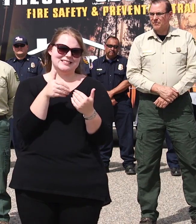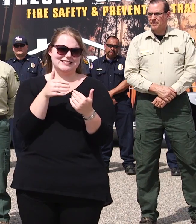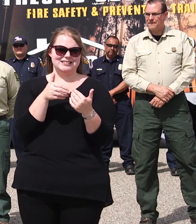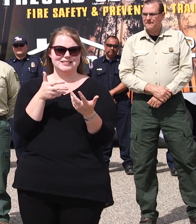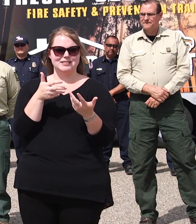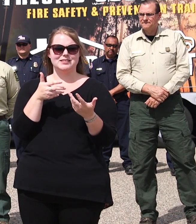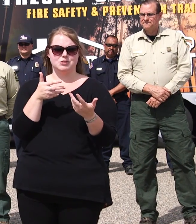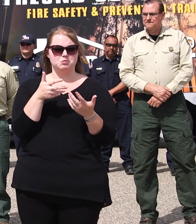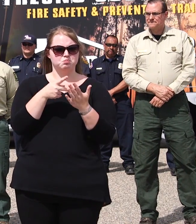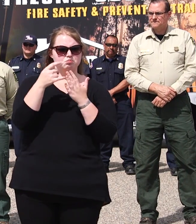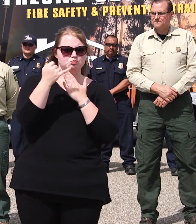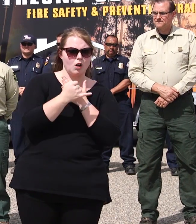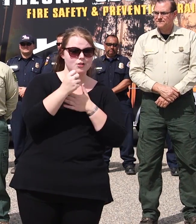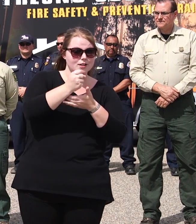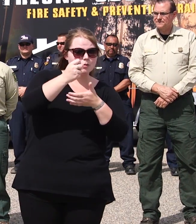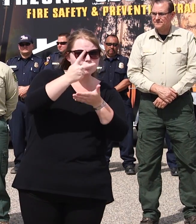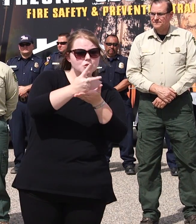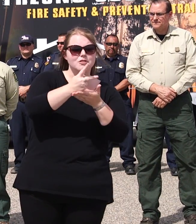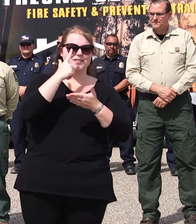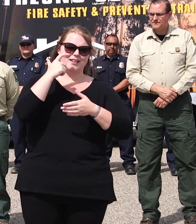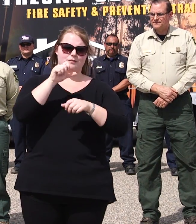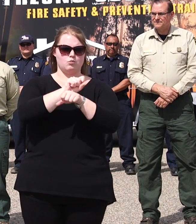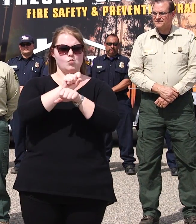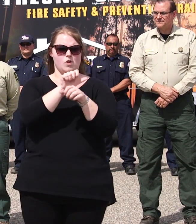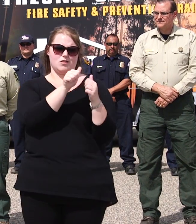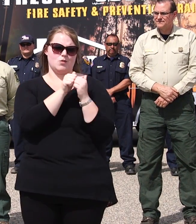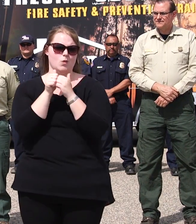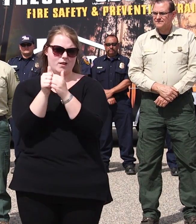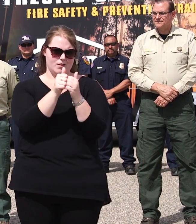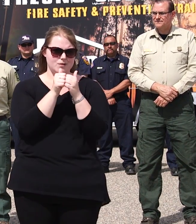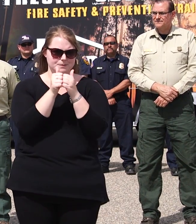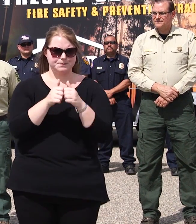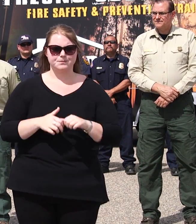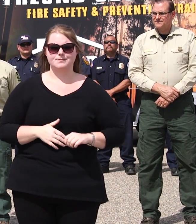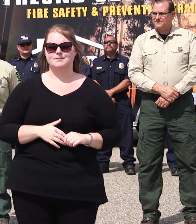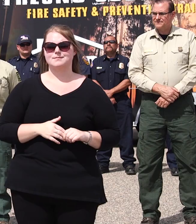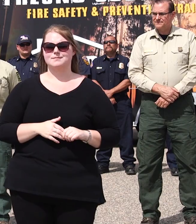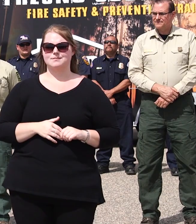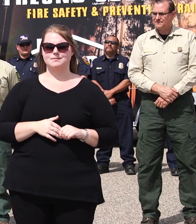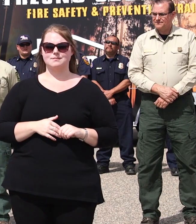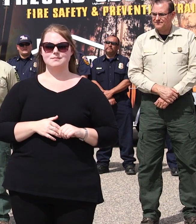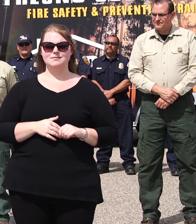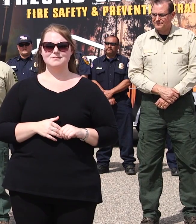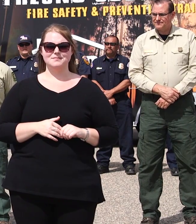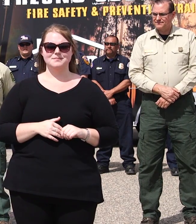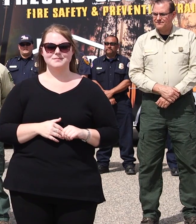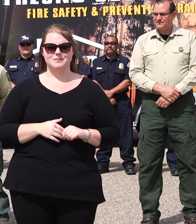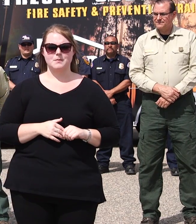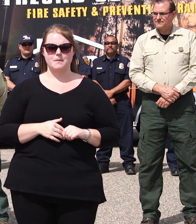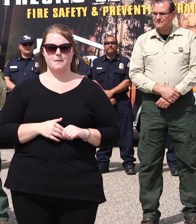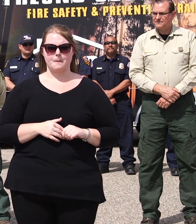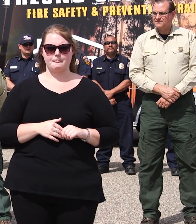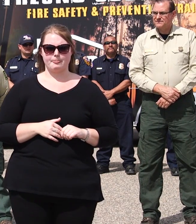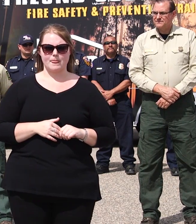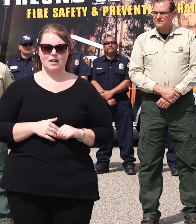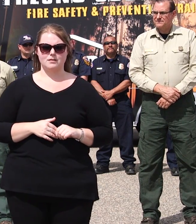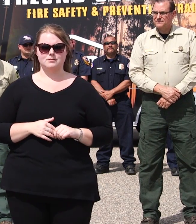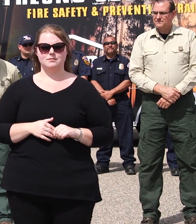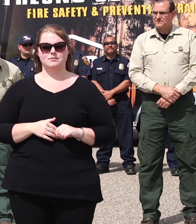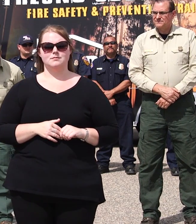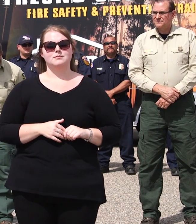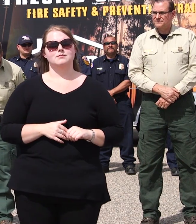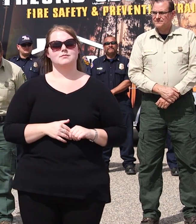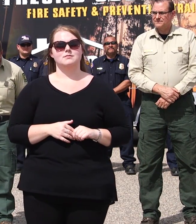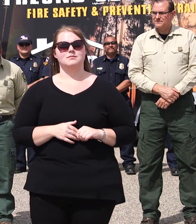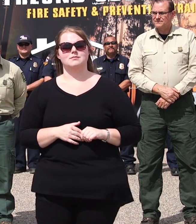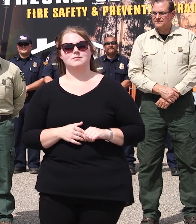get projects approved. There will be increased efforts in